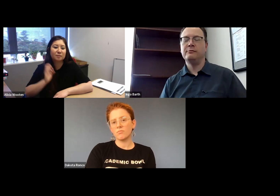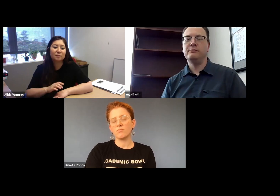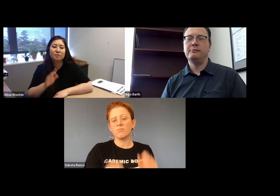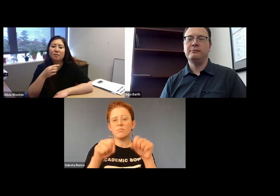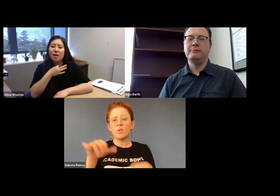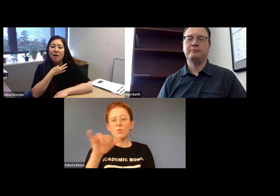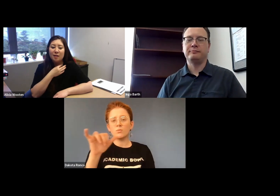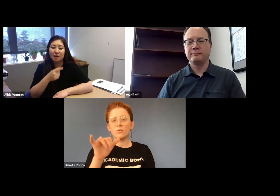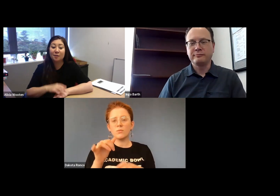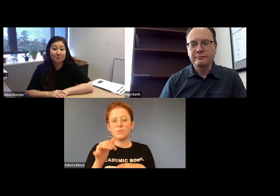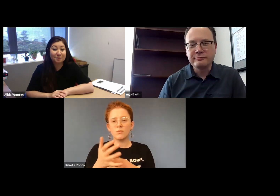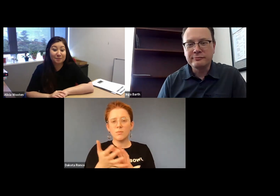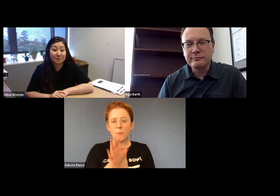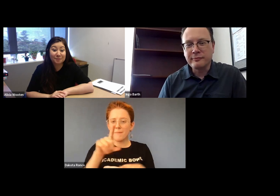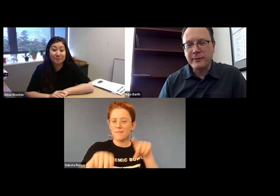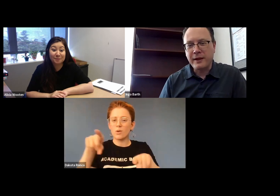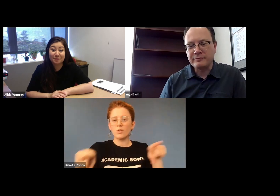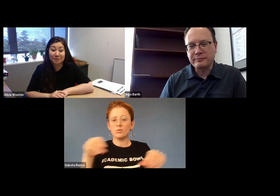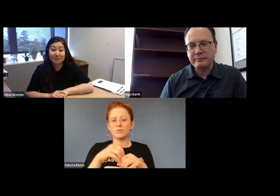facing outward.